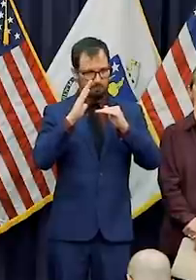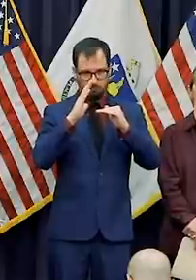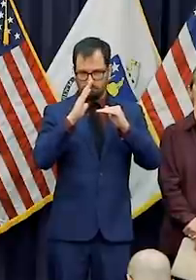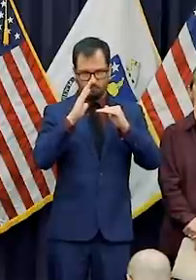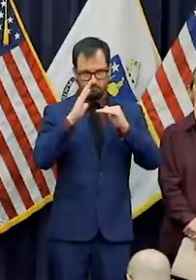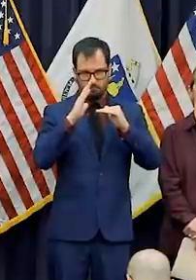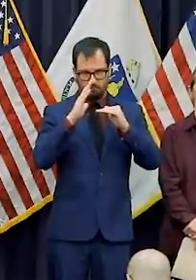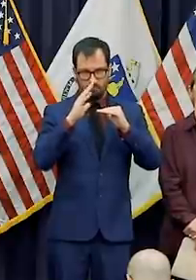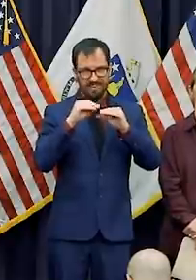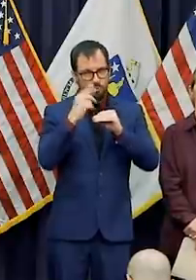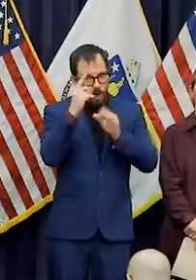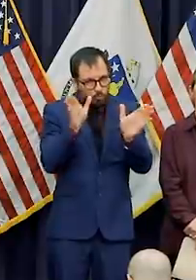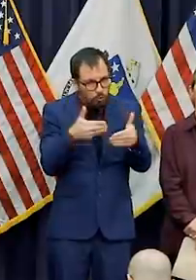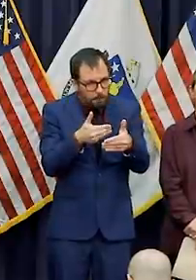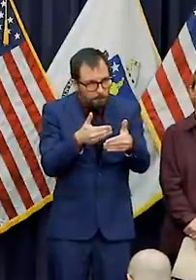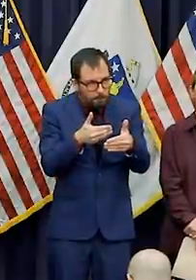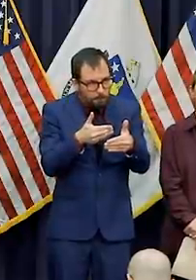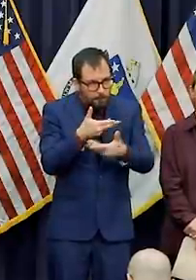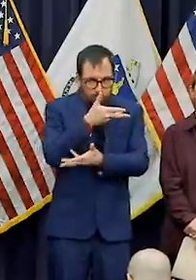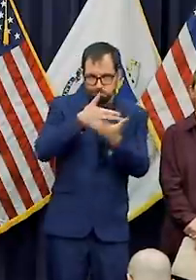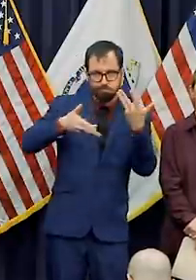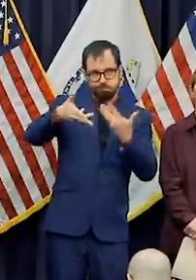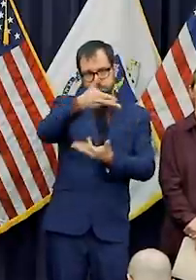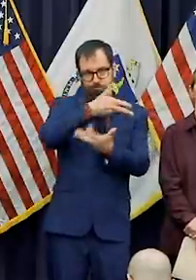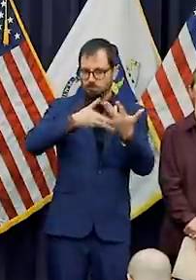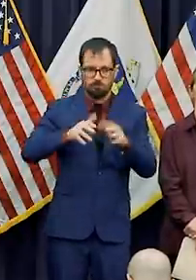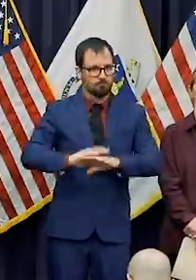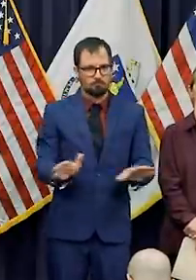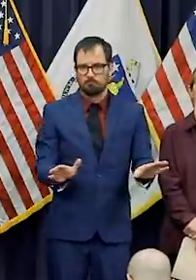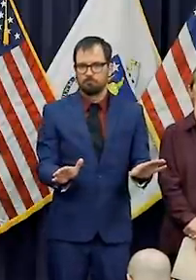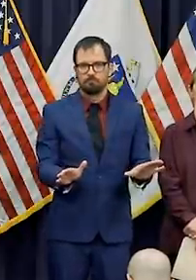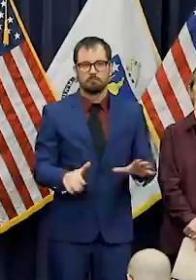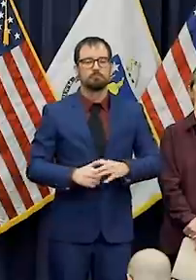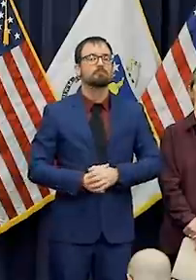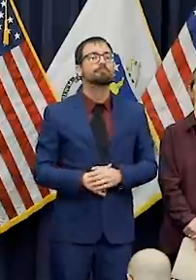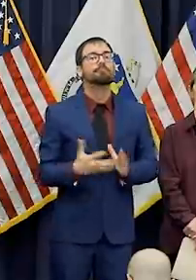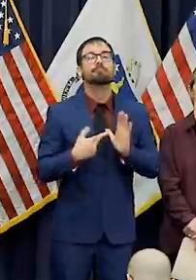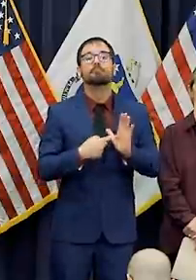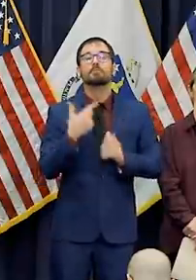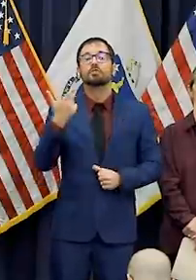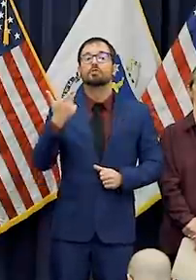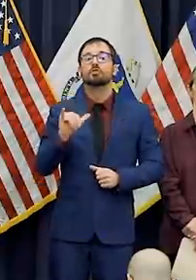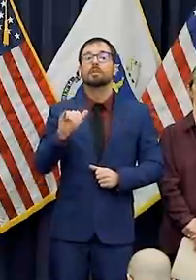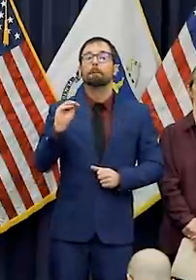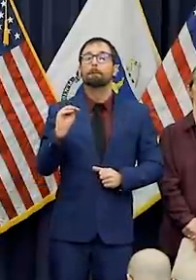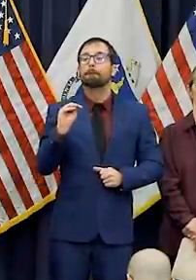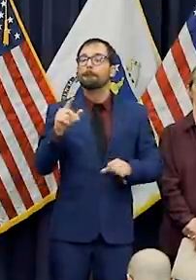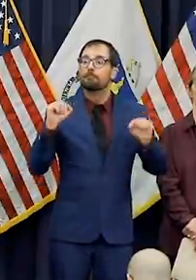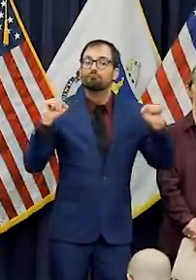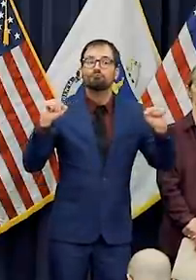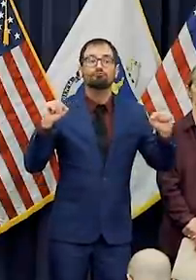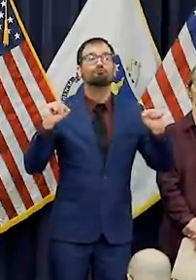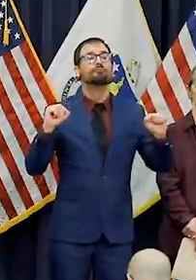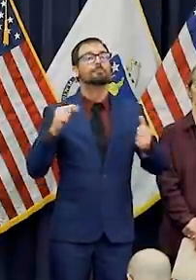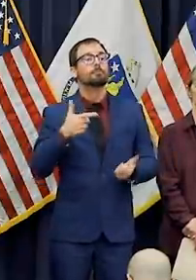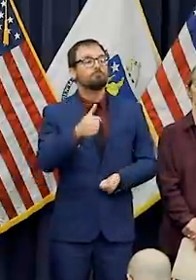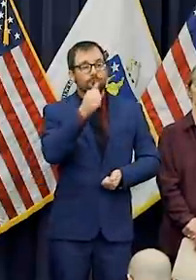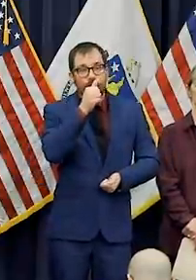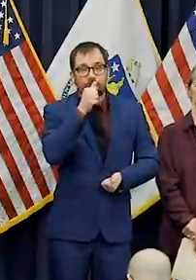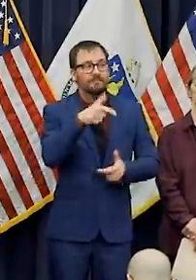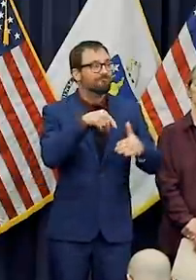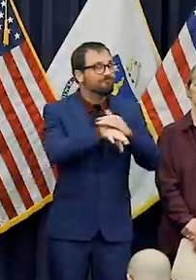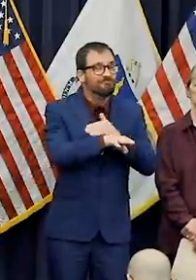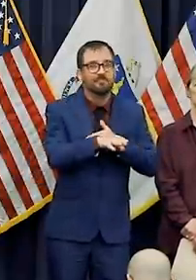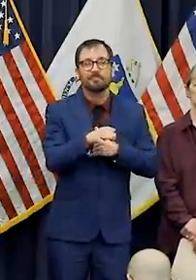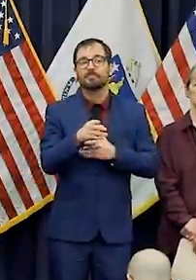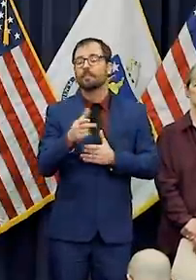the same time. This includes venues like fitness centers, private clubs, and theaters. With respect to